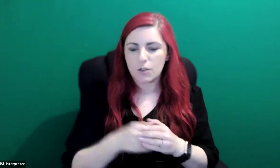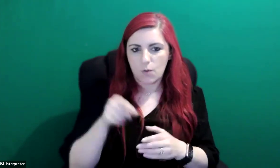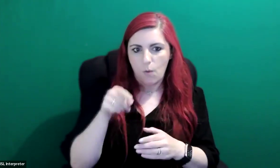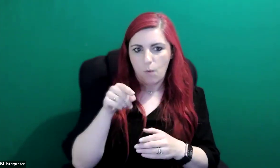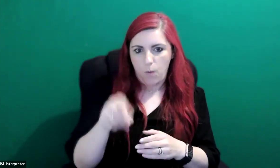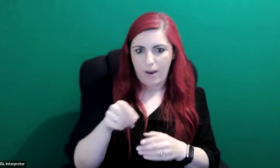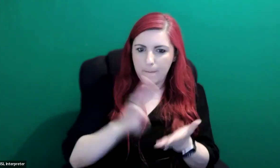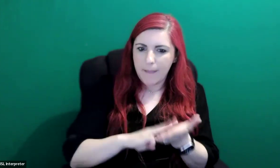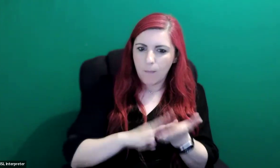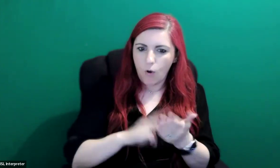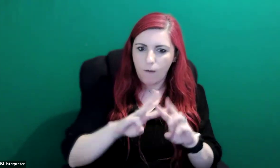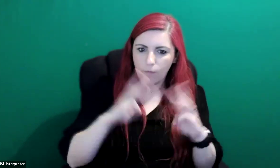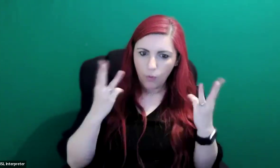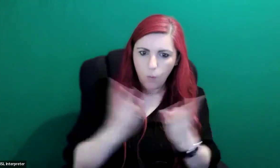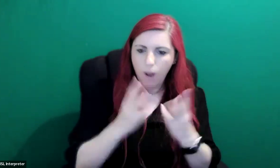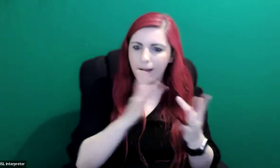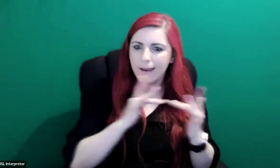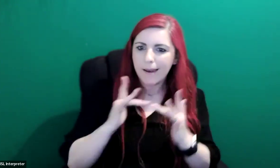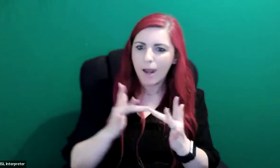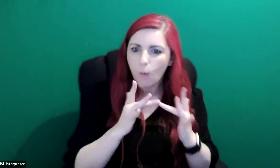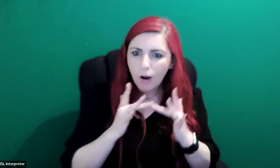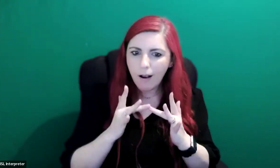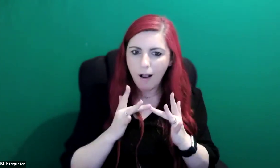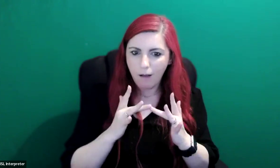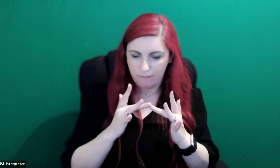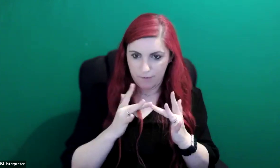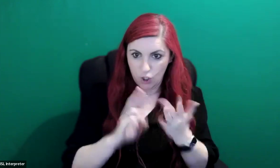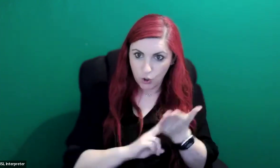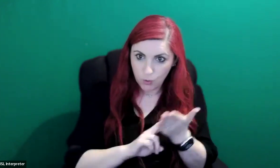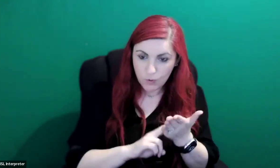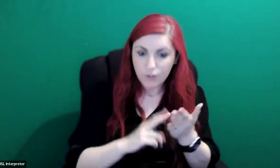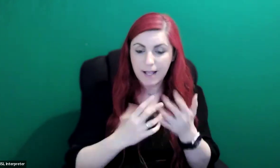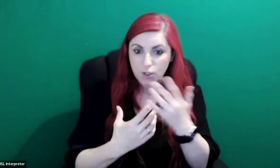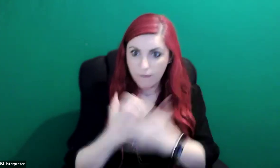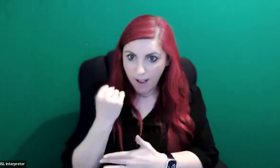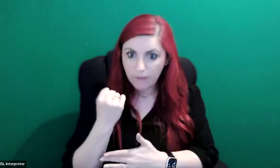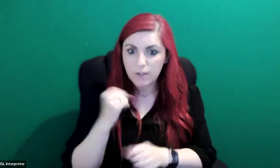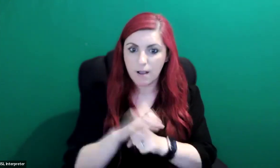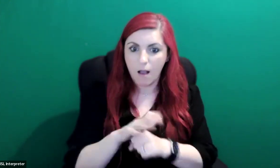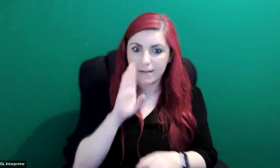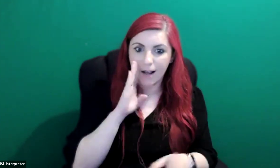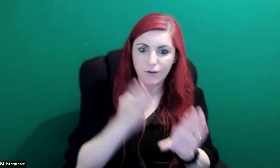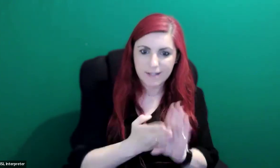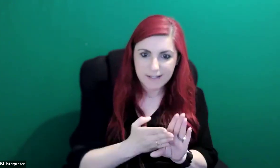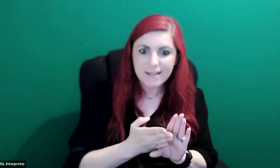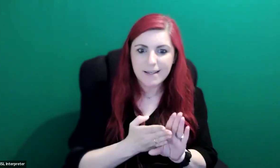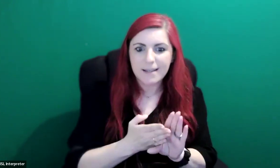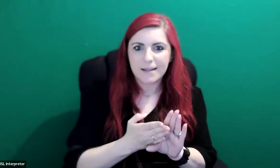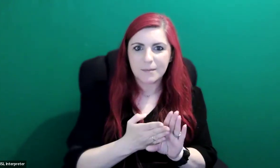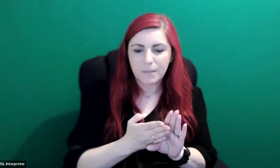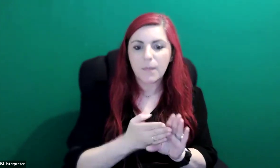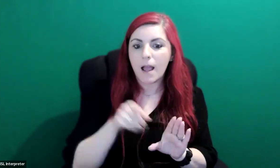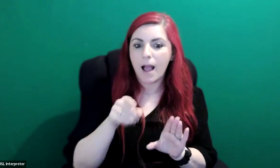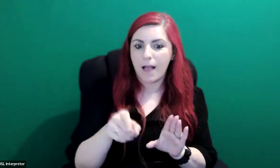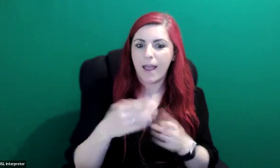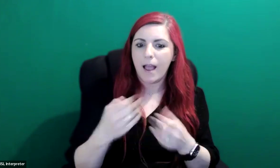the World Network of Users and Survivors of Psychiatry, an international organization of users and survivors who